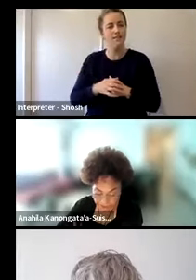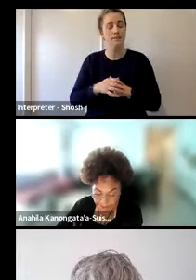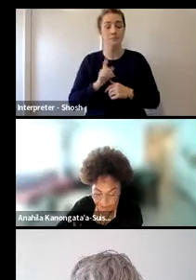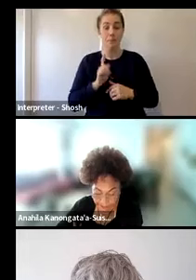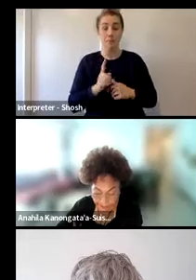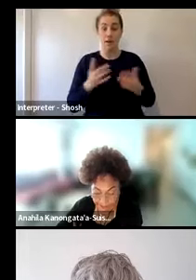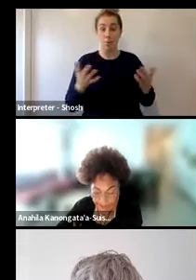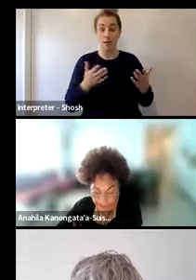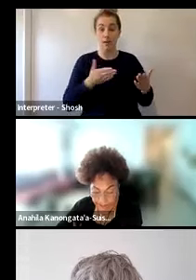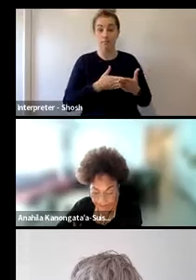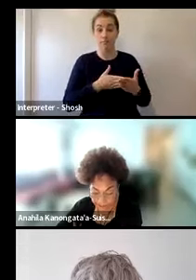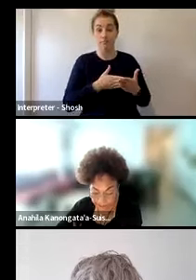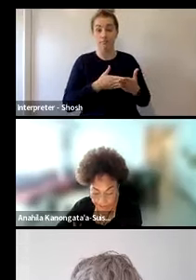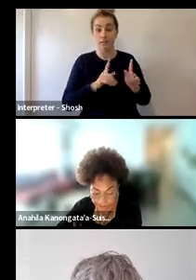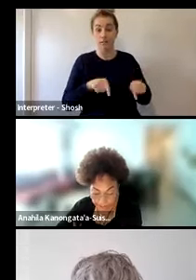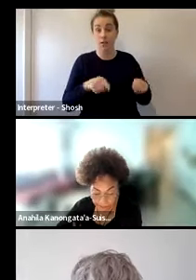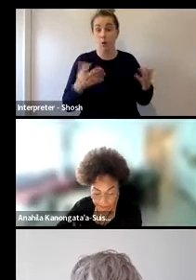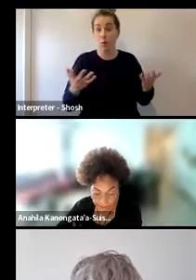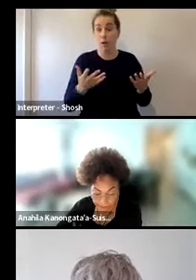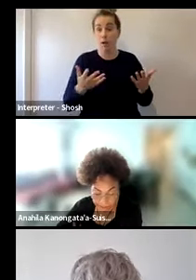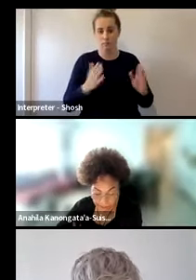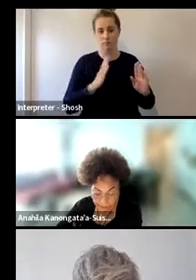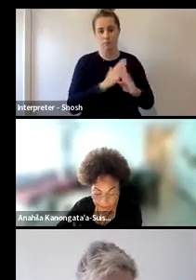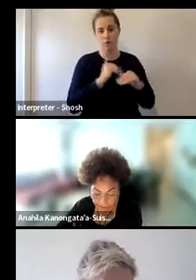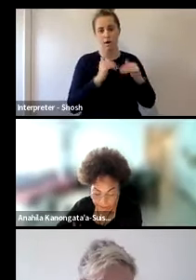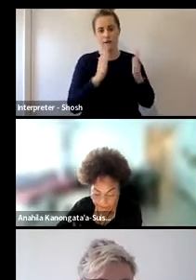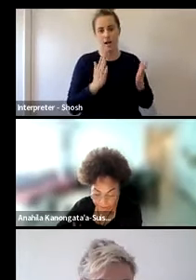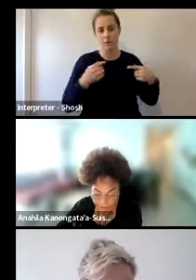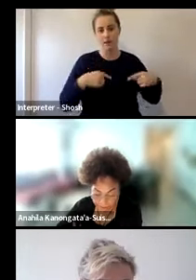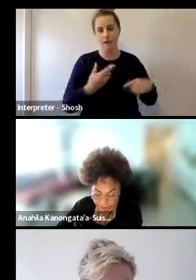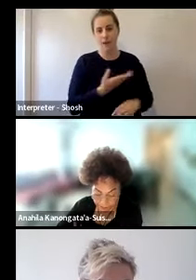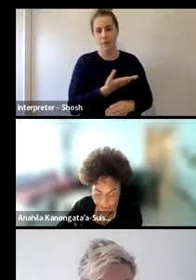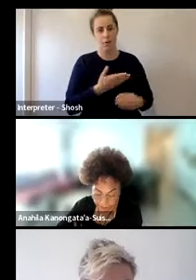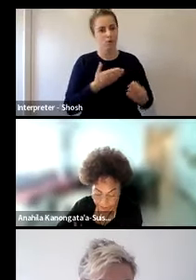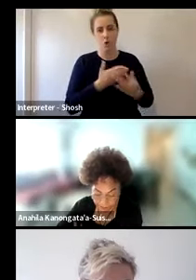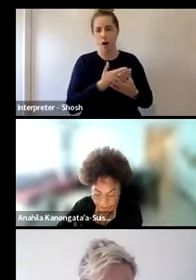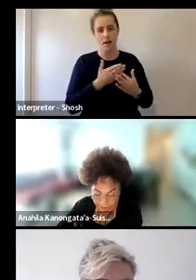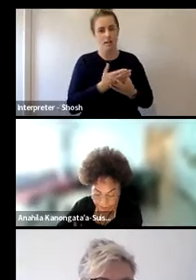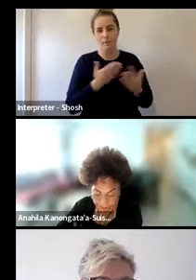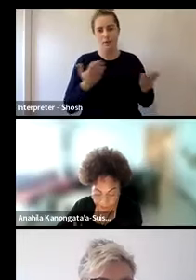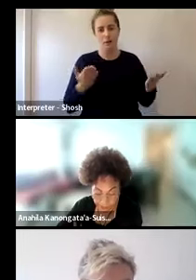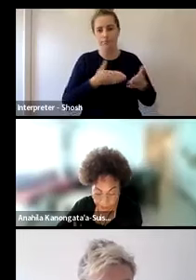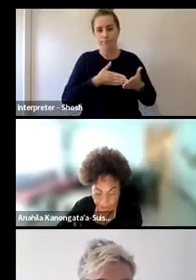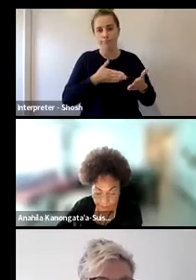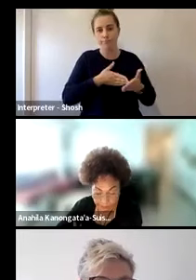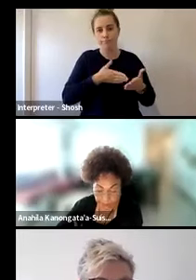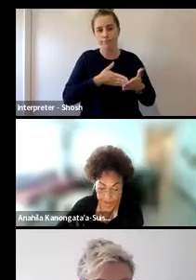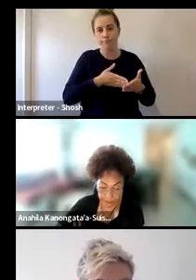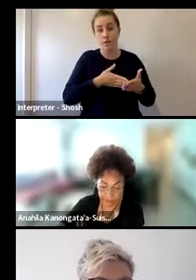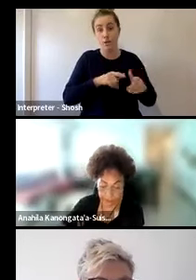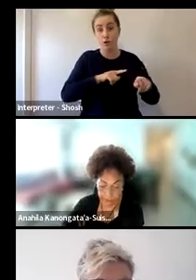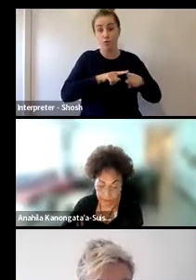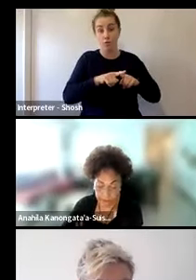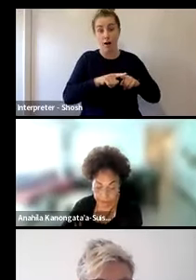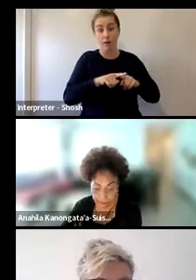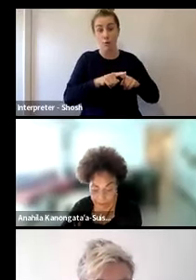But where it hasn't moved has been the private housing stock, and trying to